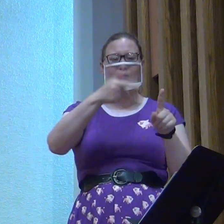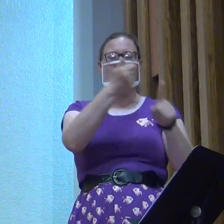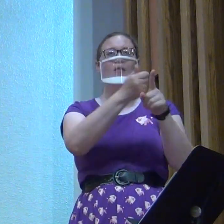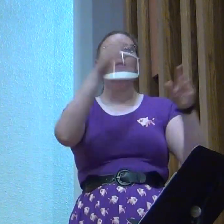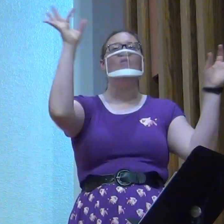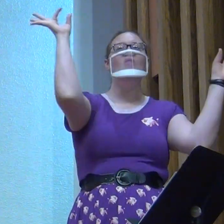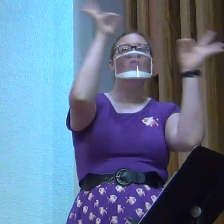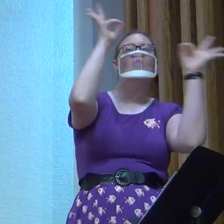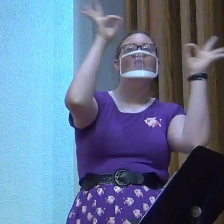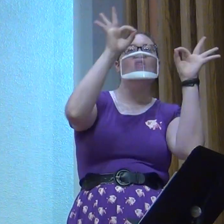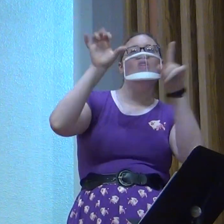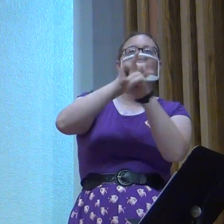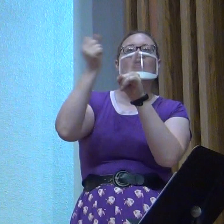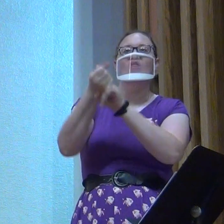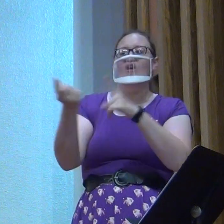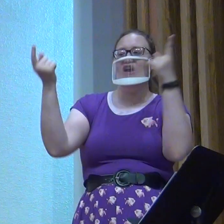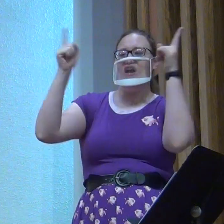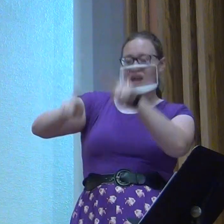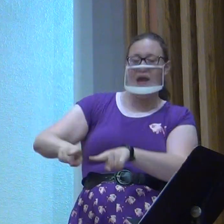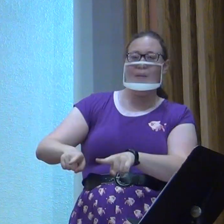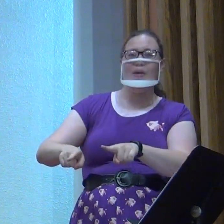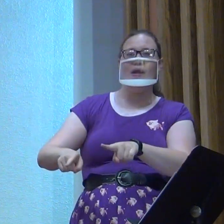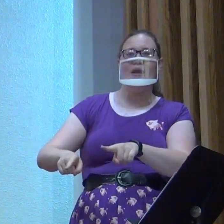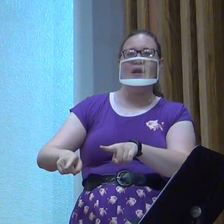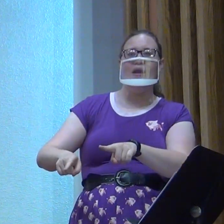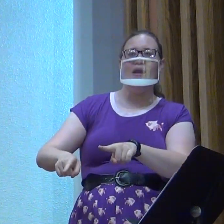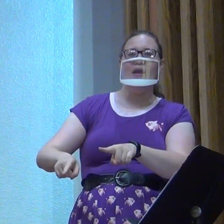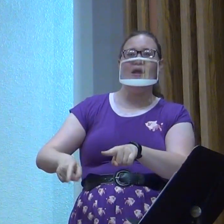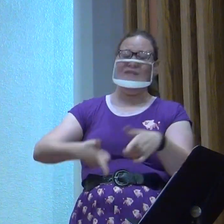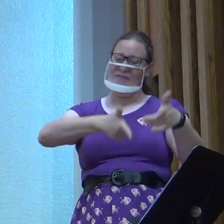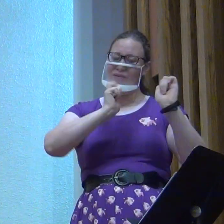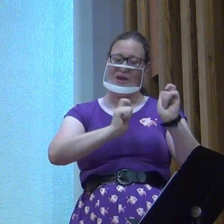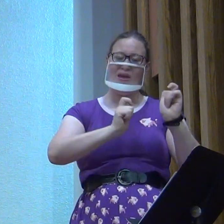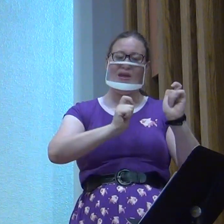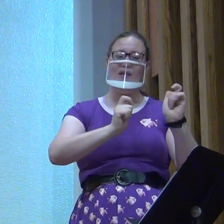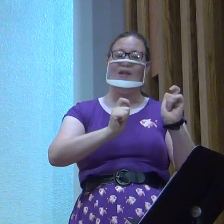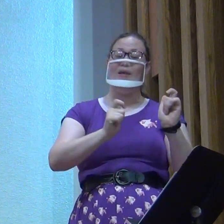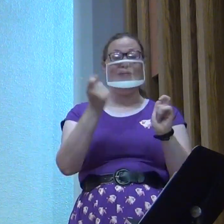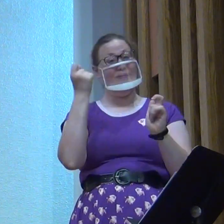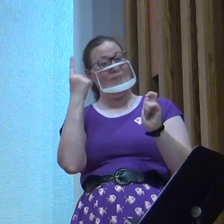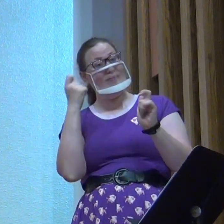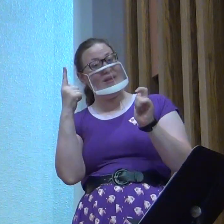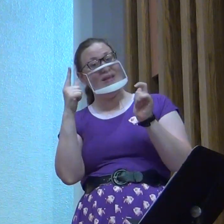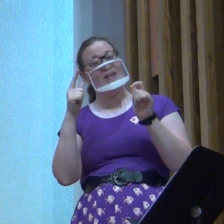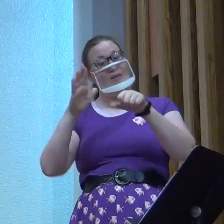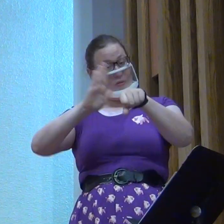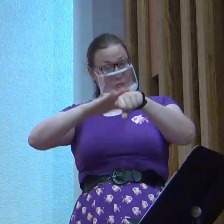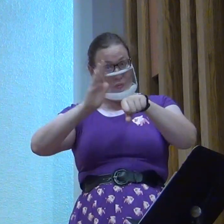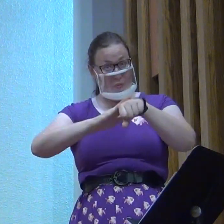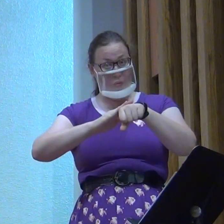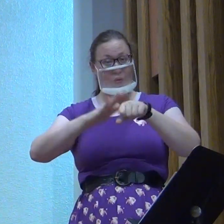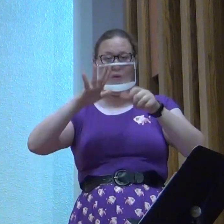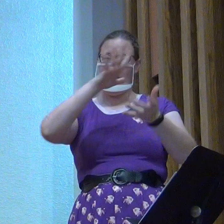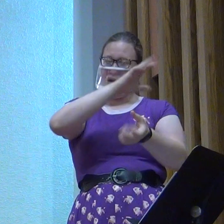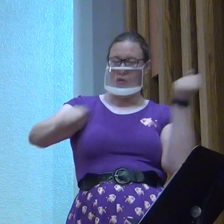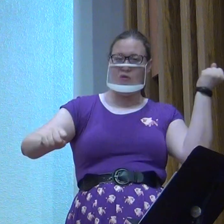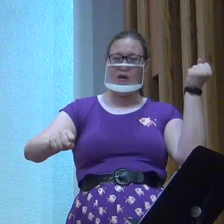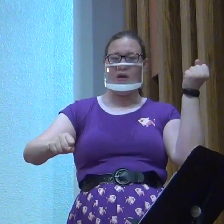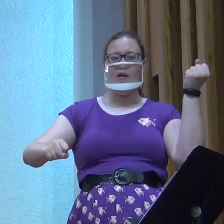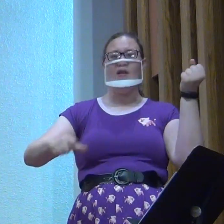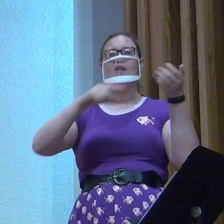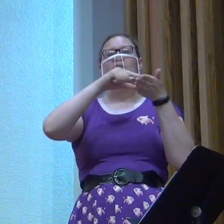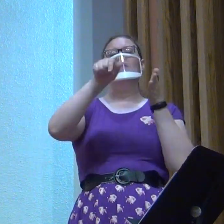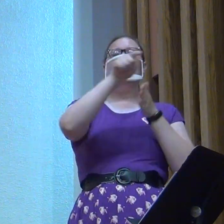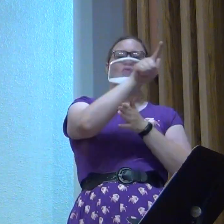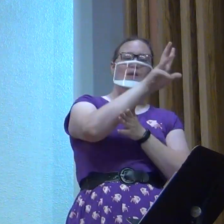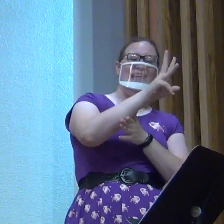unaware by sudden but expected destruction. Verses